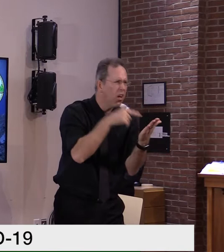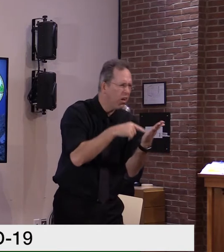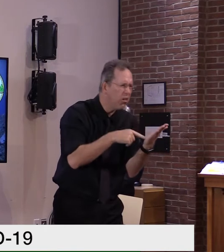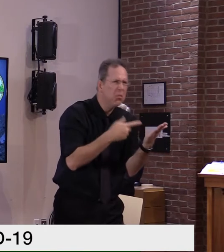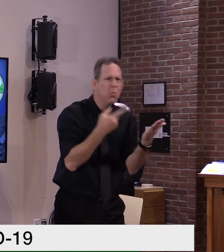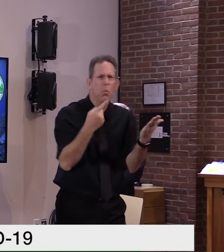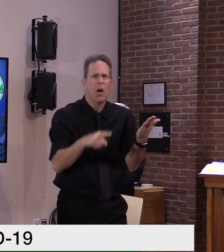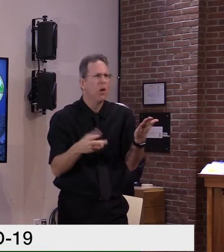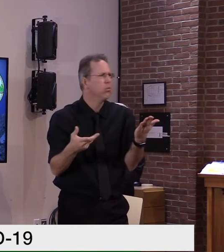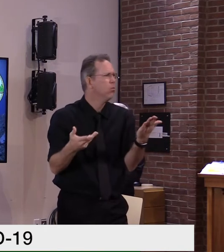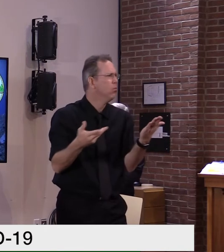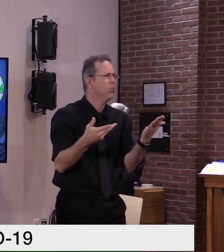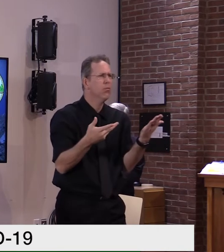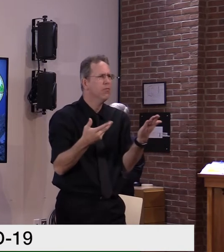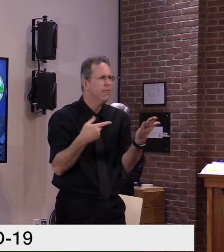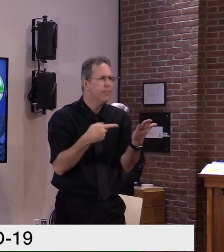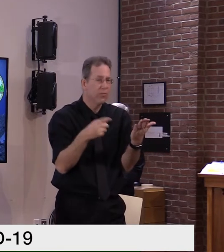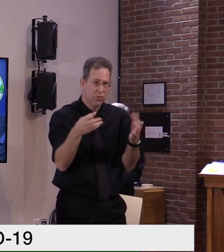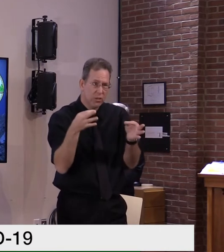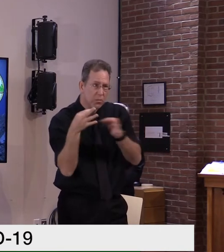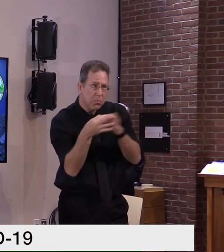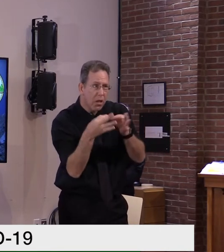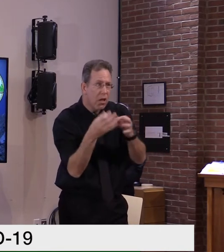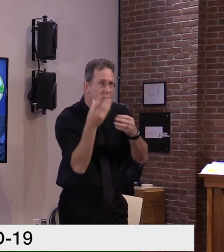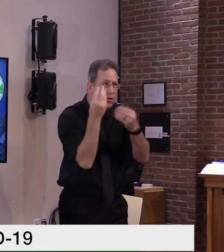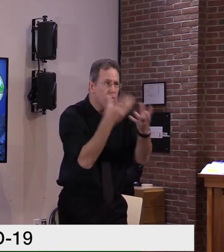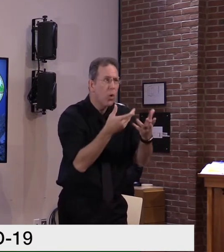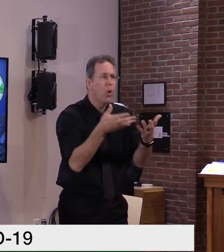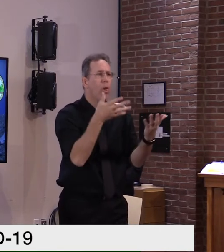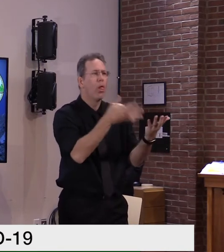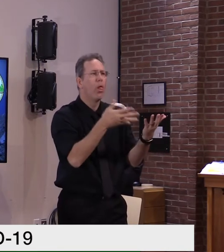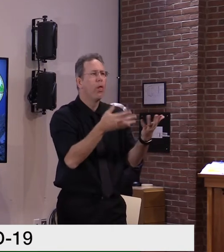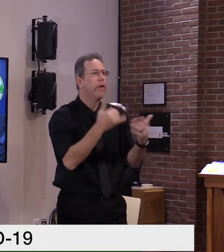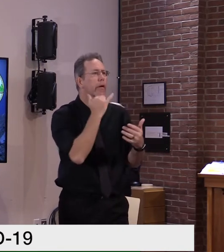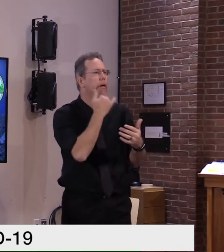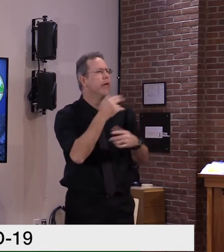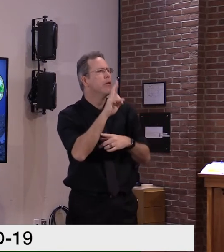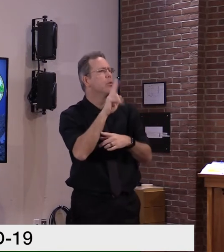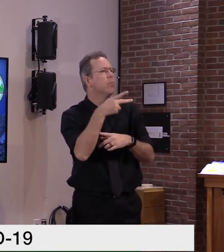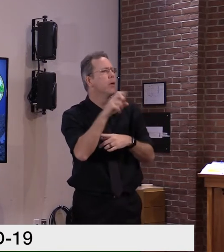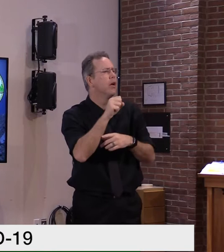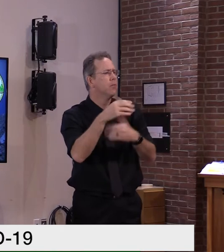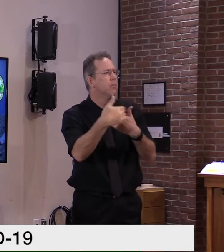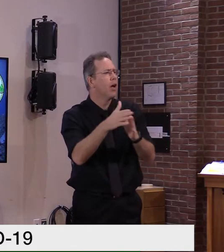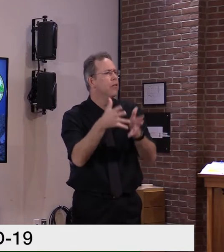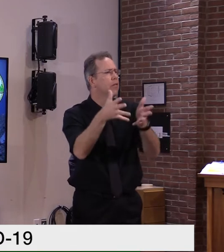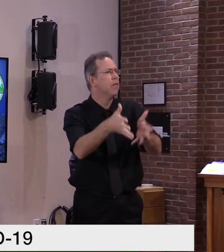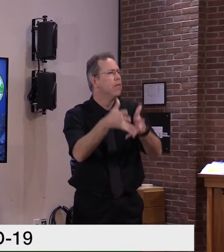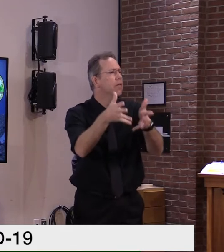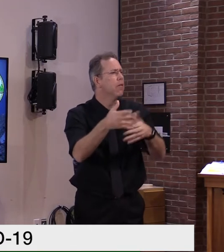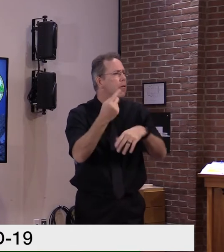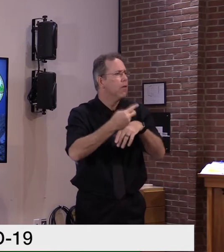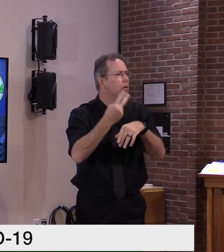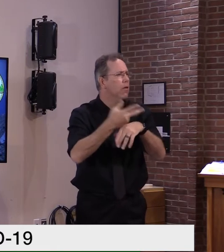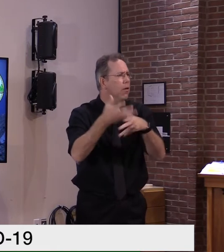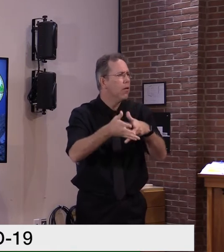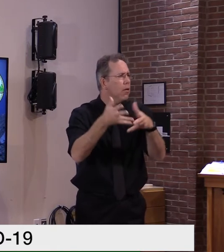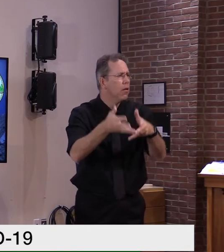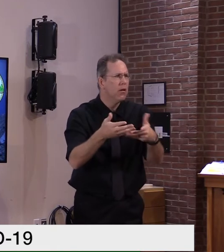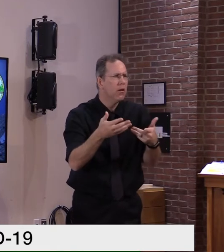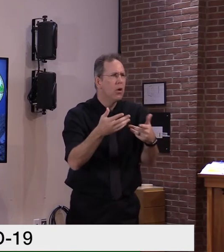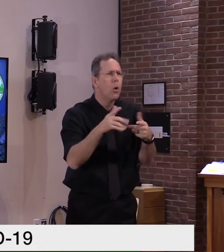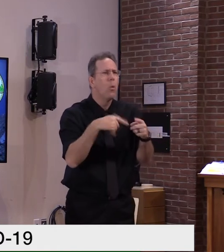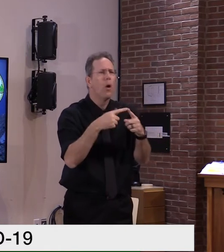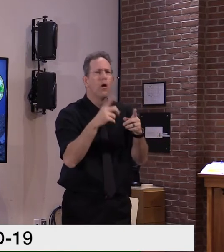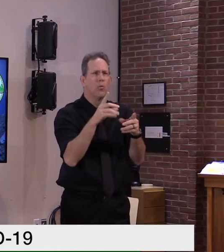them, but wondering when did Vermont learn about it, and why the delay by